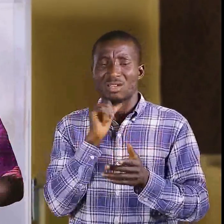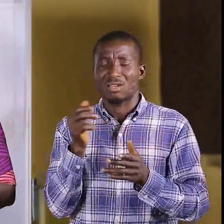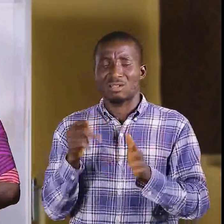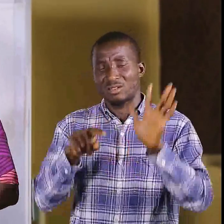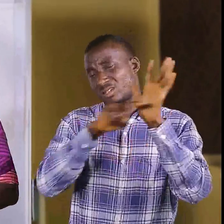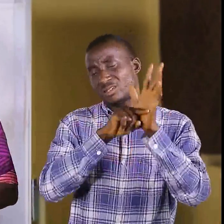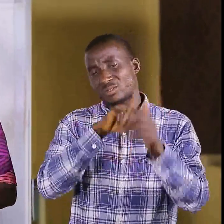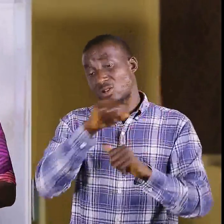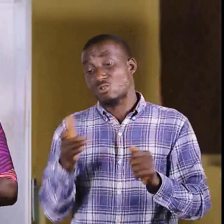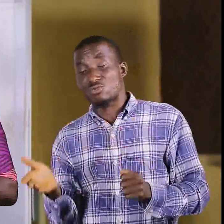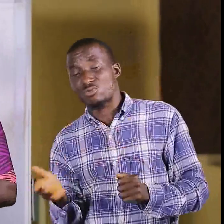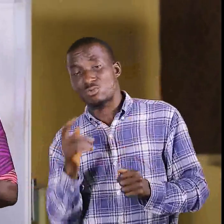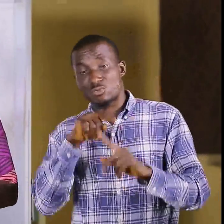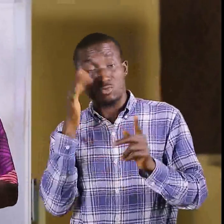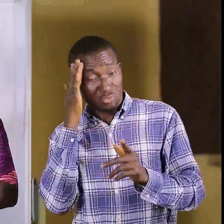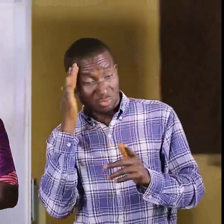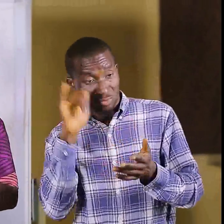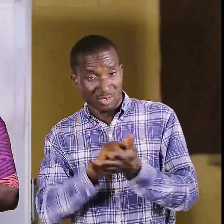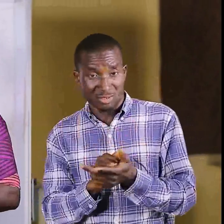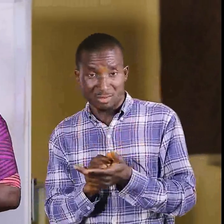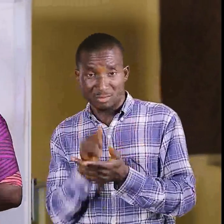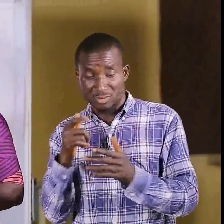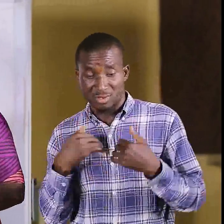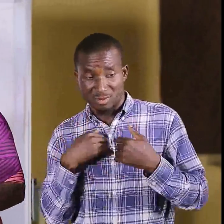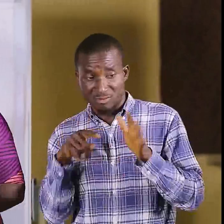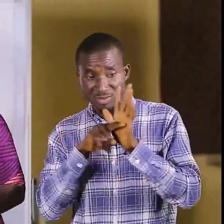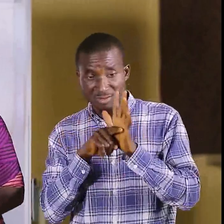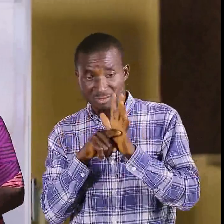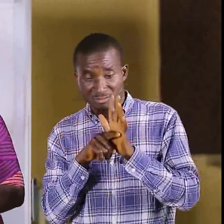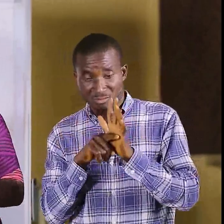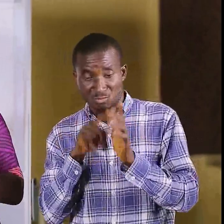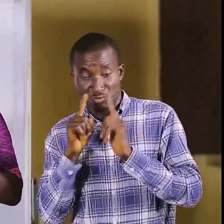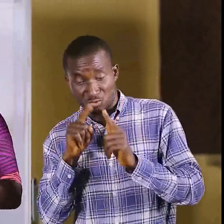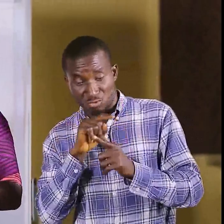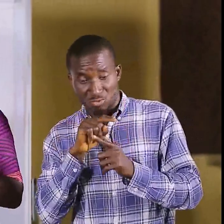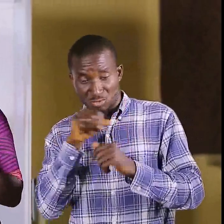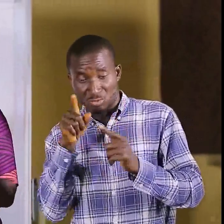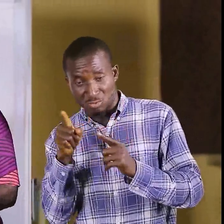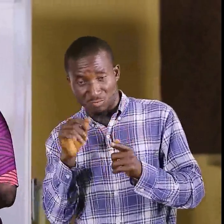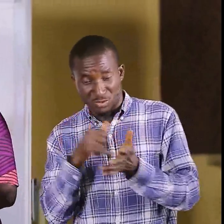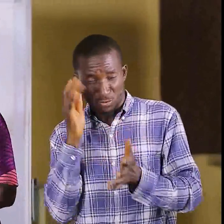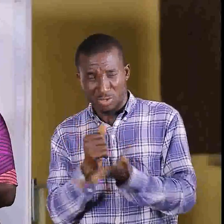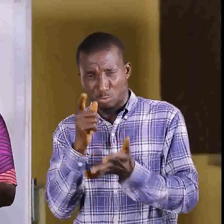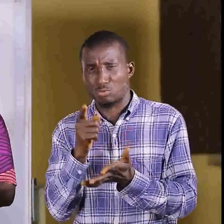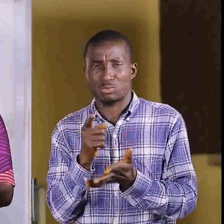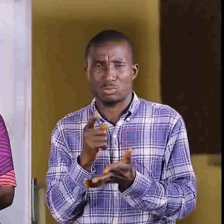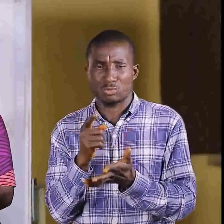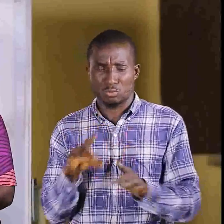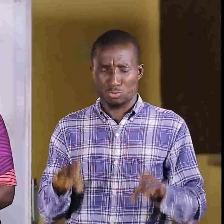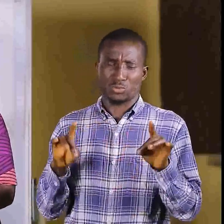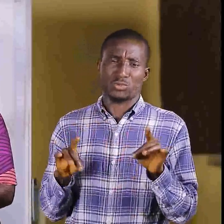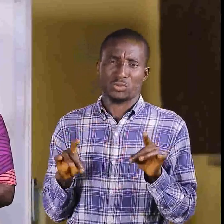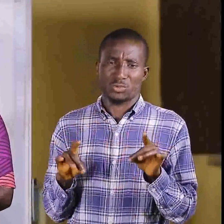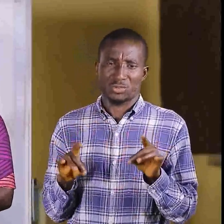negativities around. Once you are aware that we have negative thoughts and thoughts, it will help you